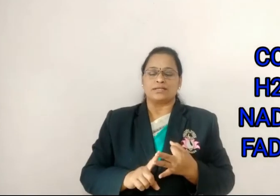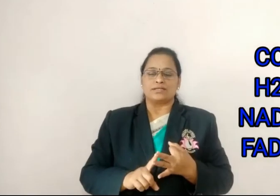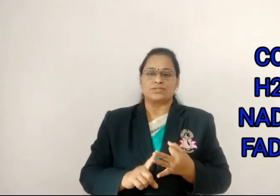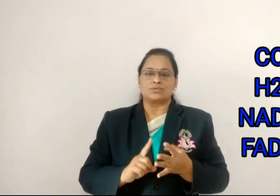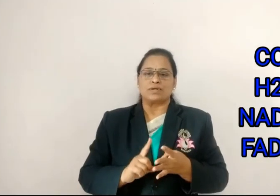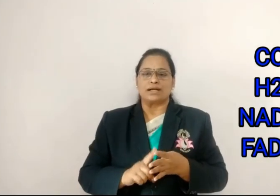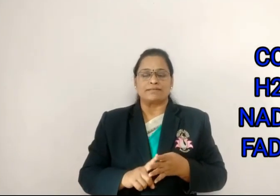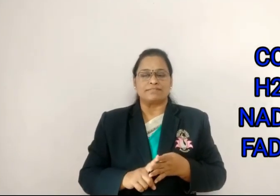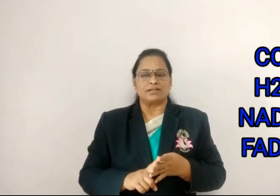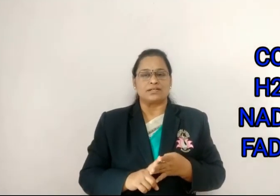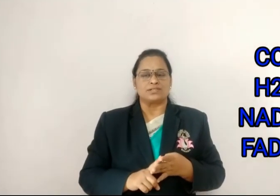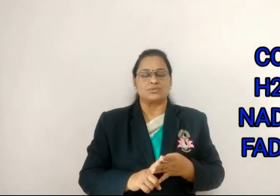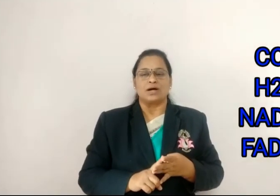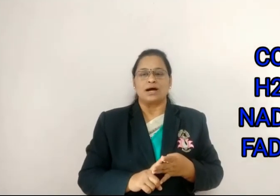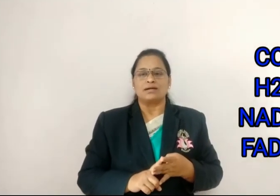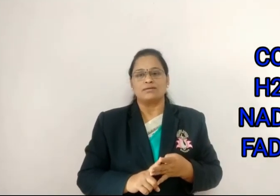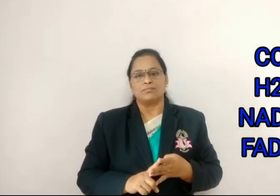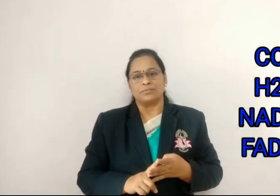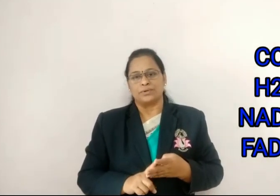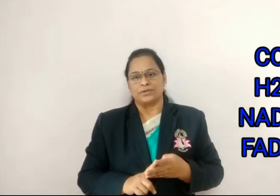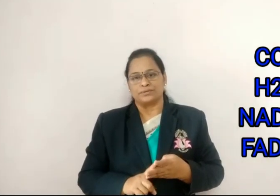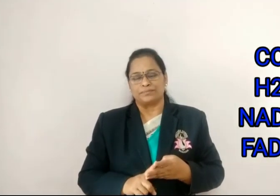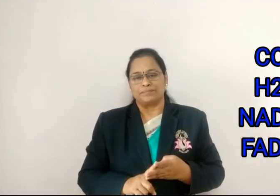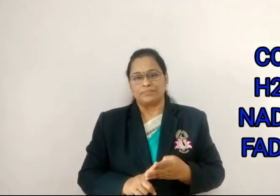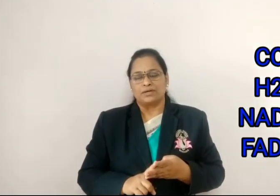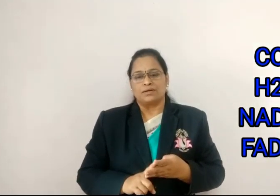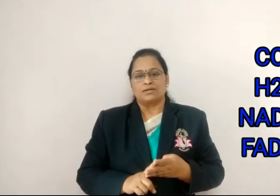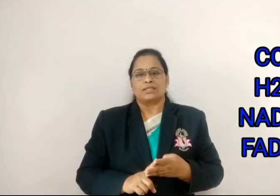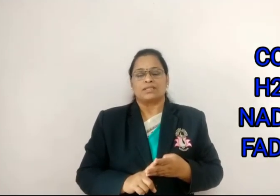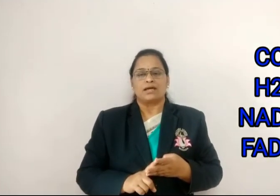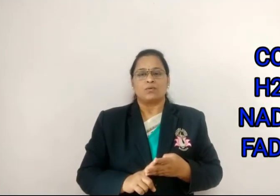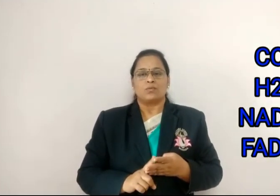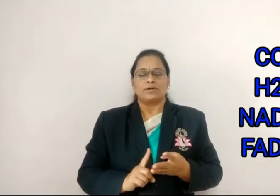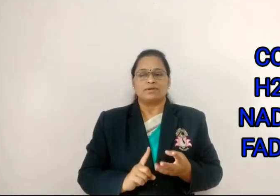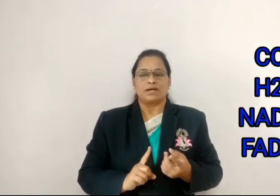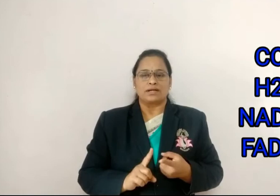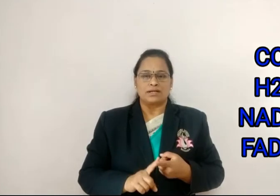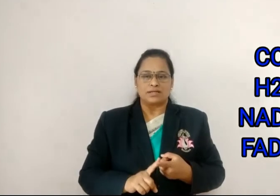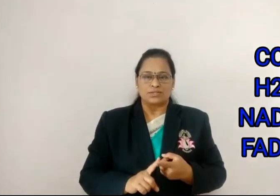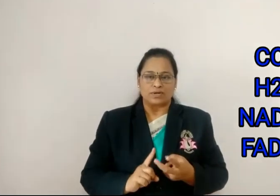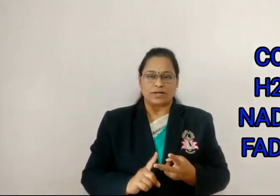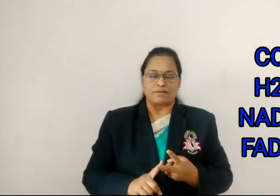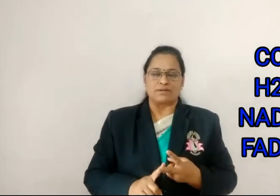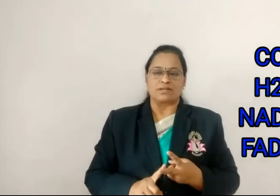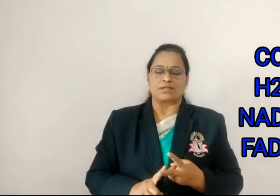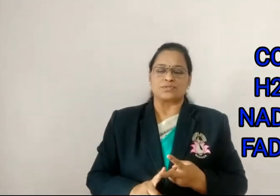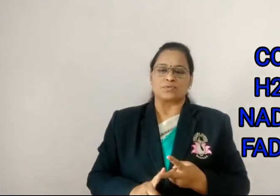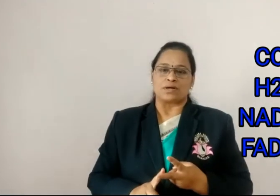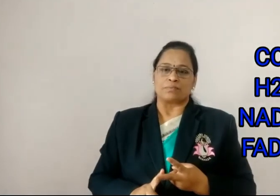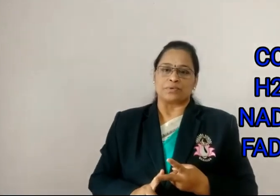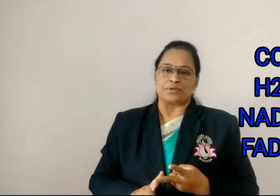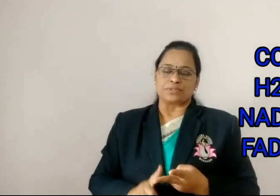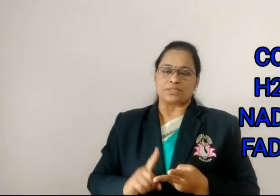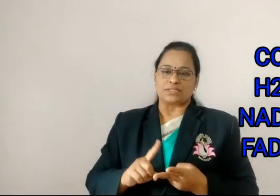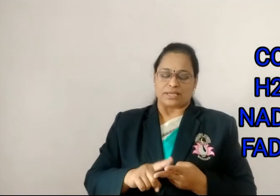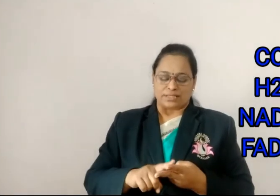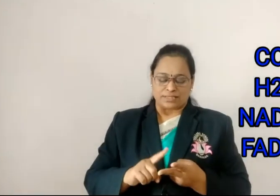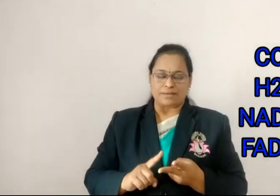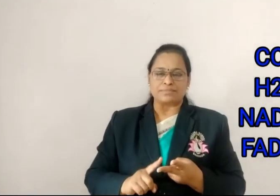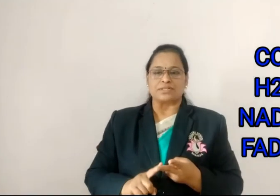NADH2 and FADH2 are produced. Then whatever NADH2 and FADH2 are produced, these enzymes, they